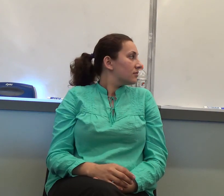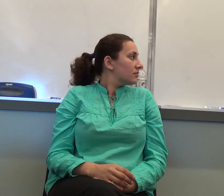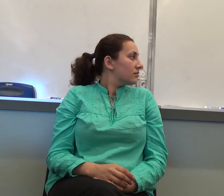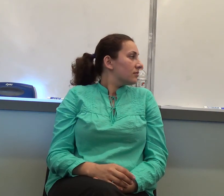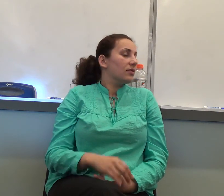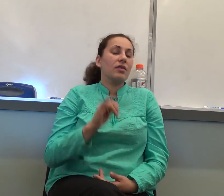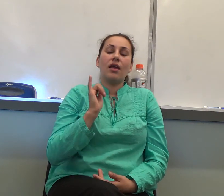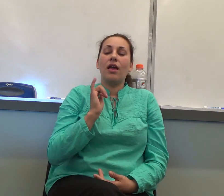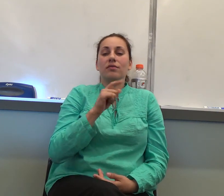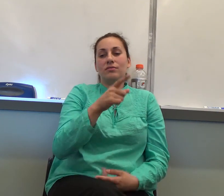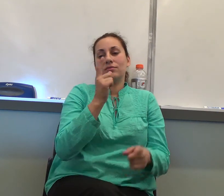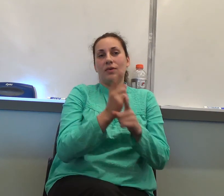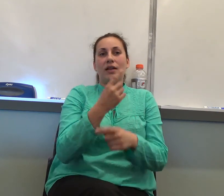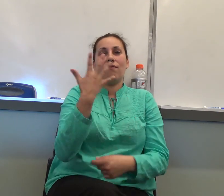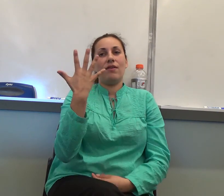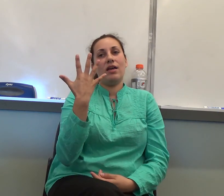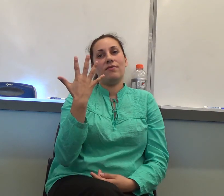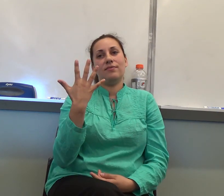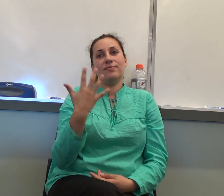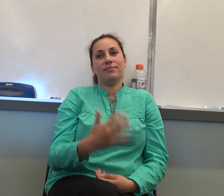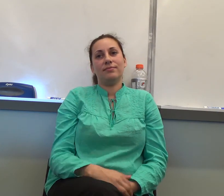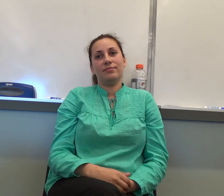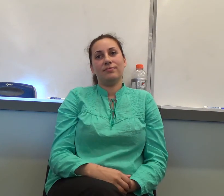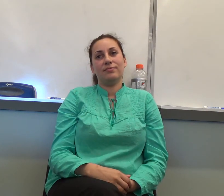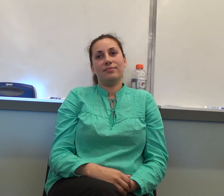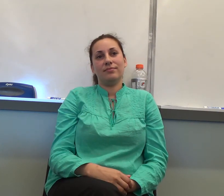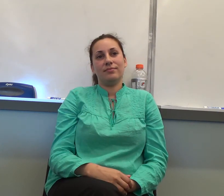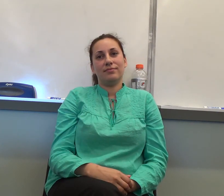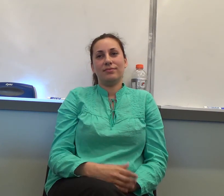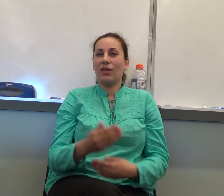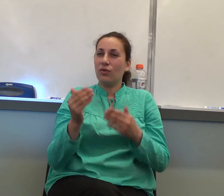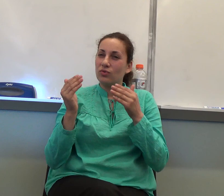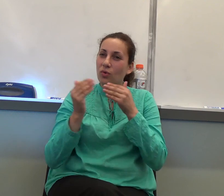Oh, well, you're right. Well, we just missed it. Okay, 5.